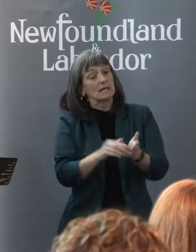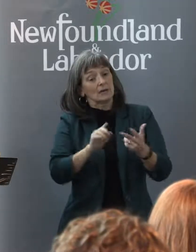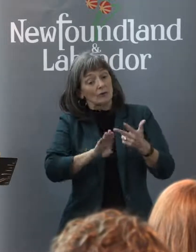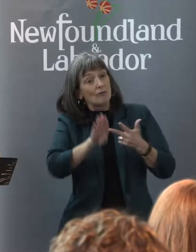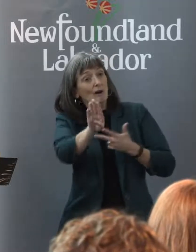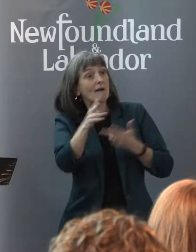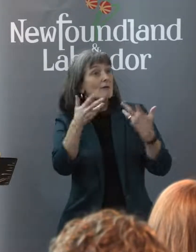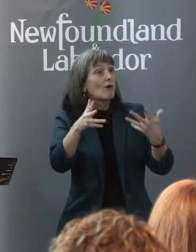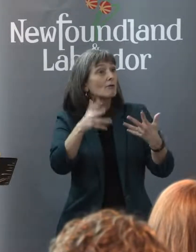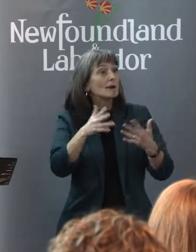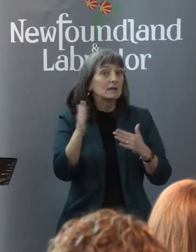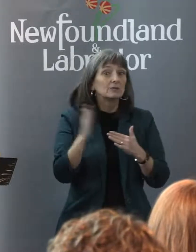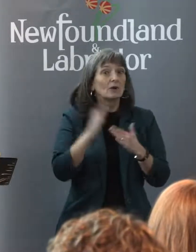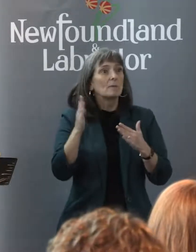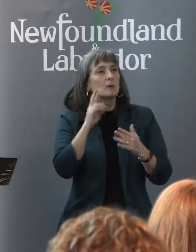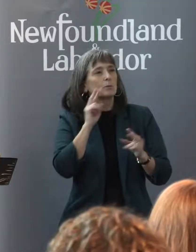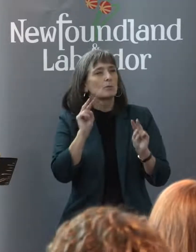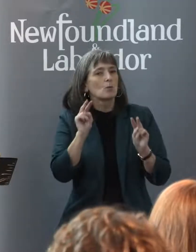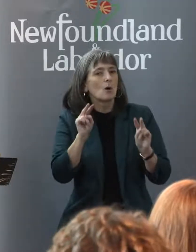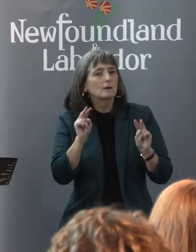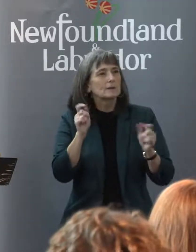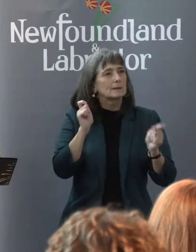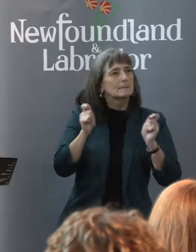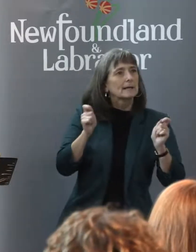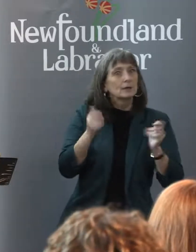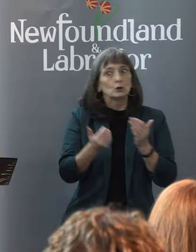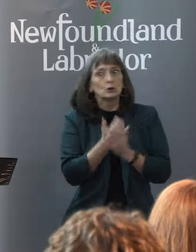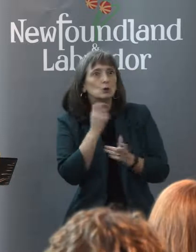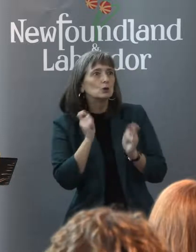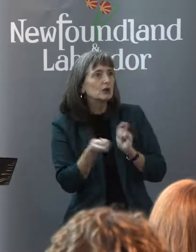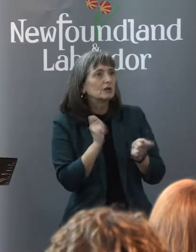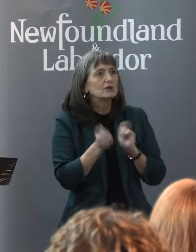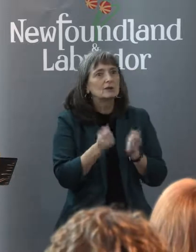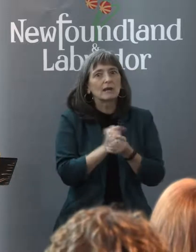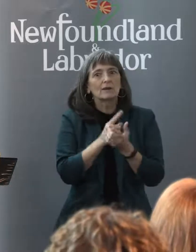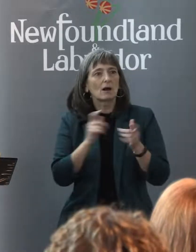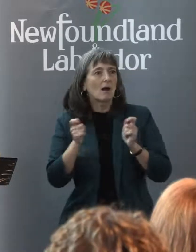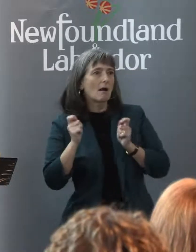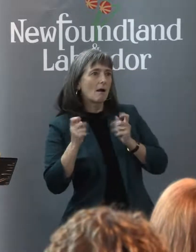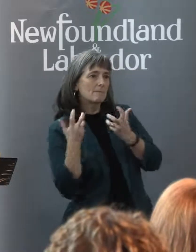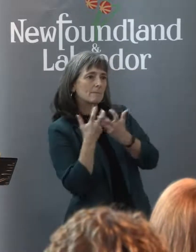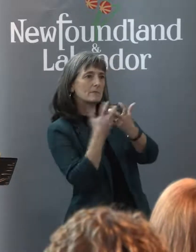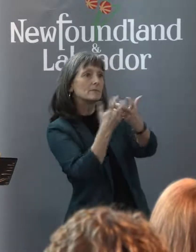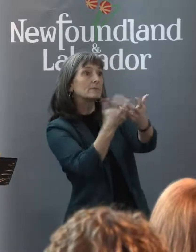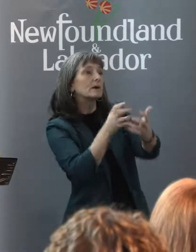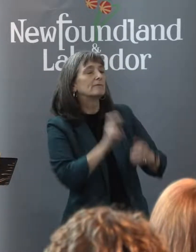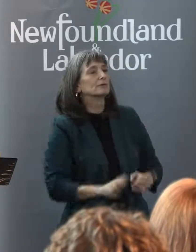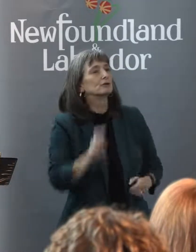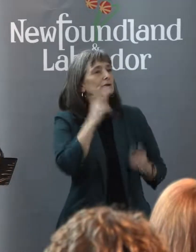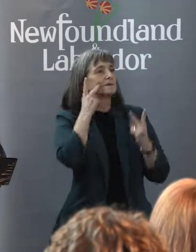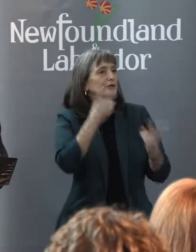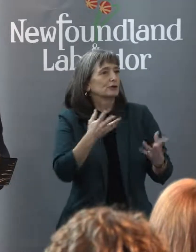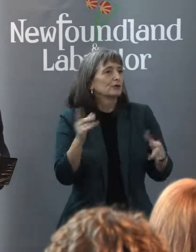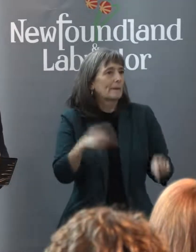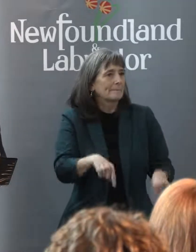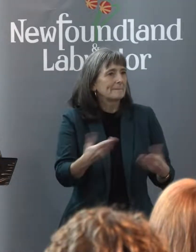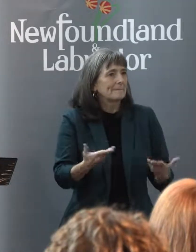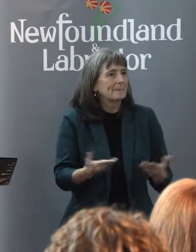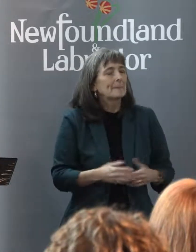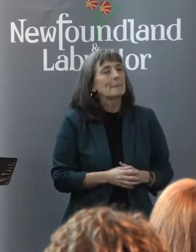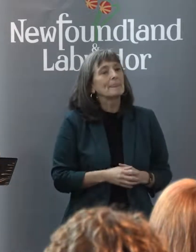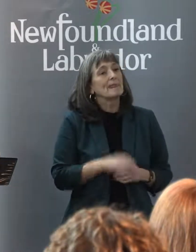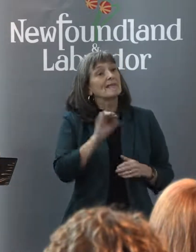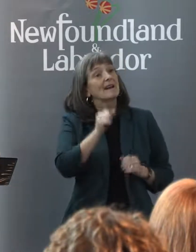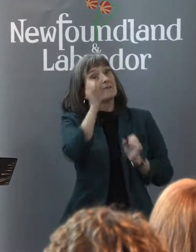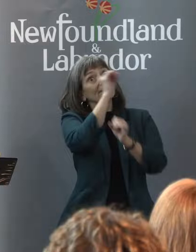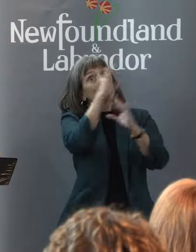thriving by constantly monitoring and adapting to the new dynamic and ever-changing tourism environment. The vision outlines